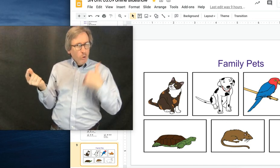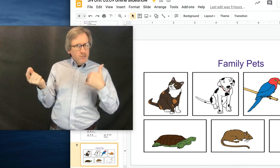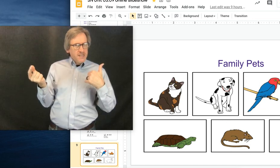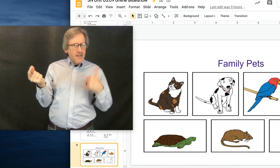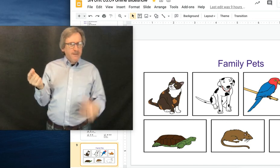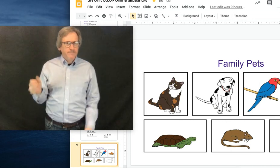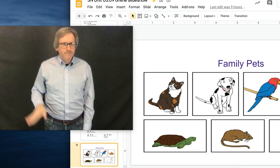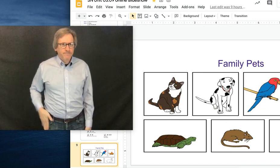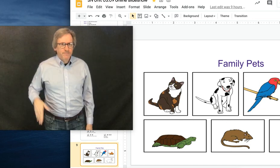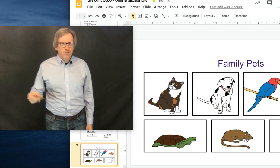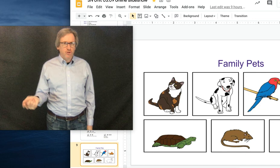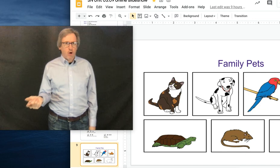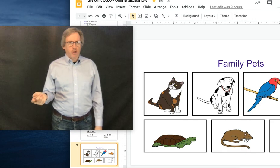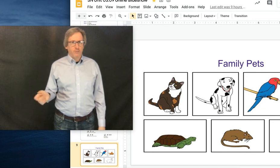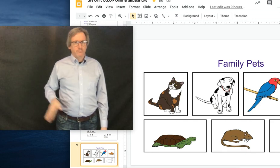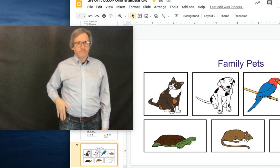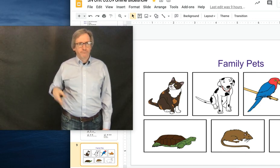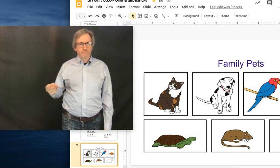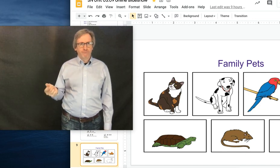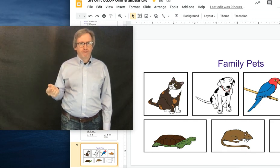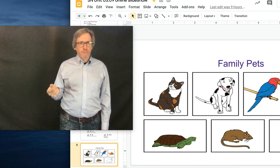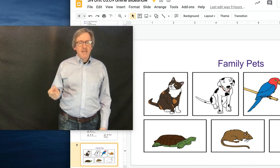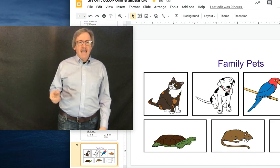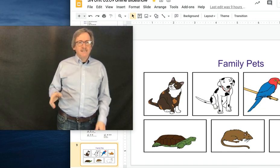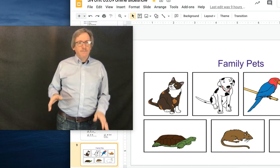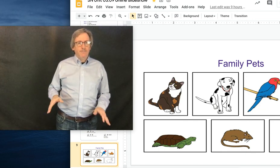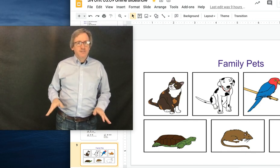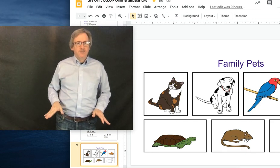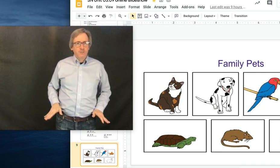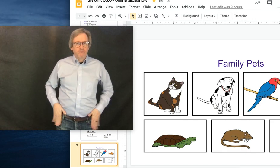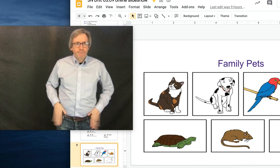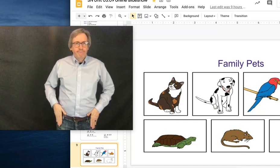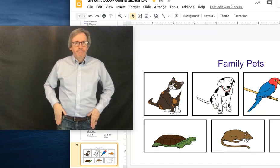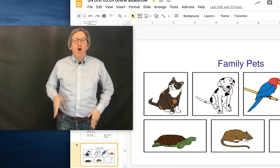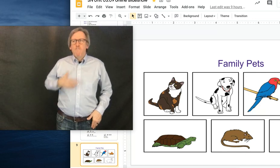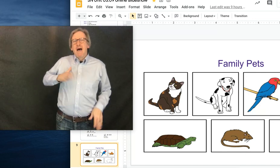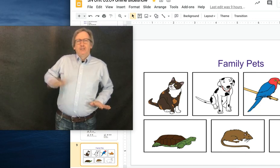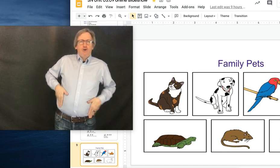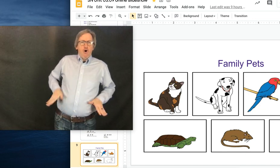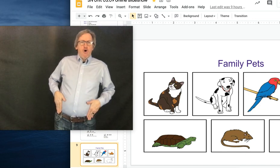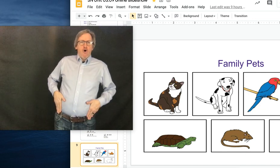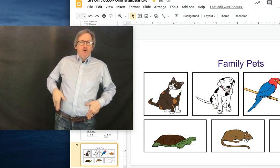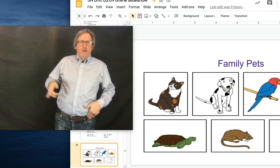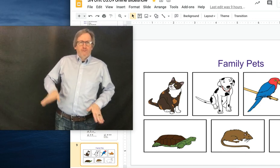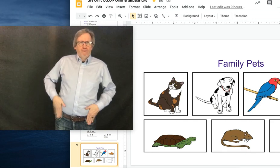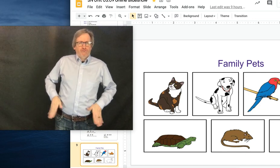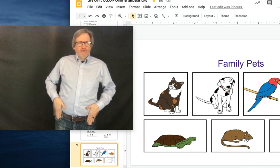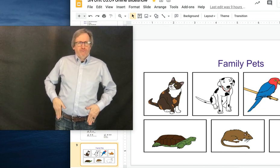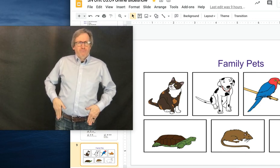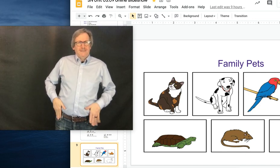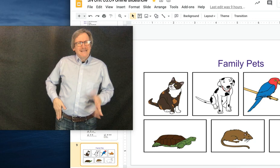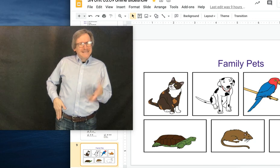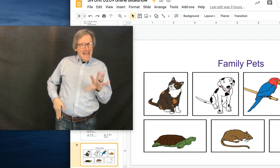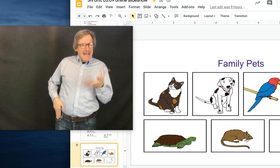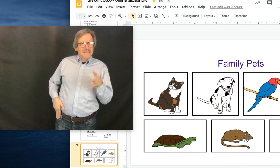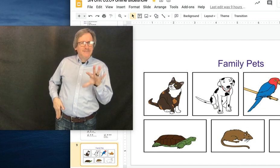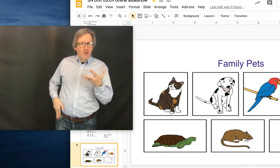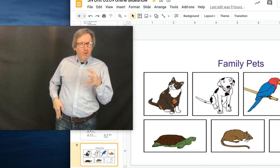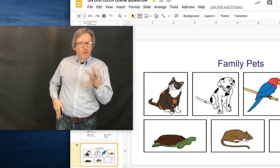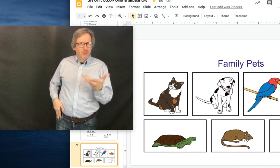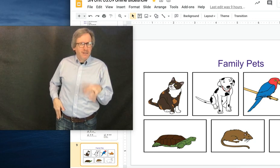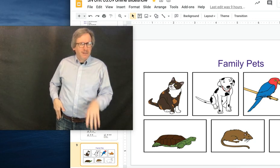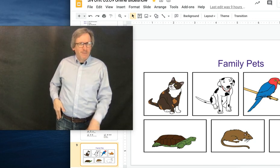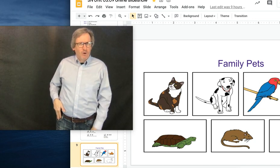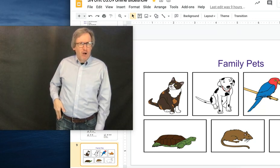An older sign, dog. And some people still do dog. But that tends to